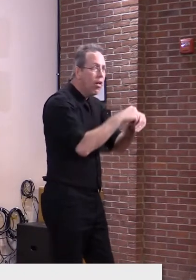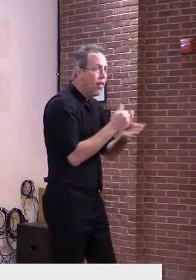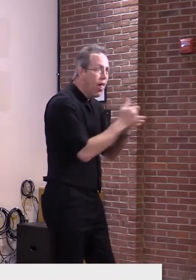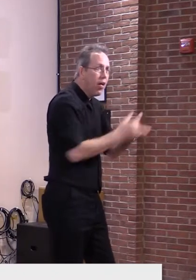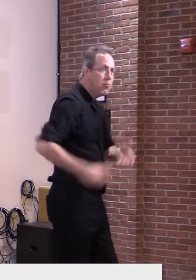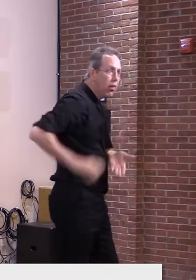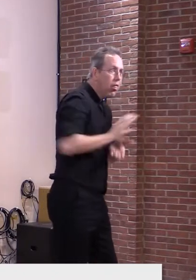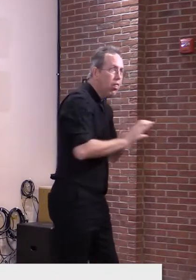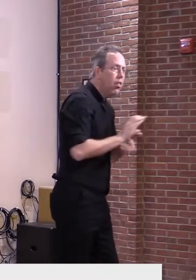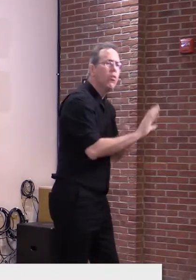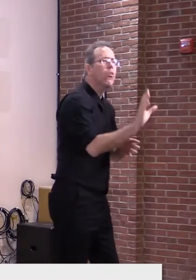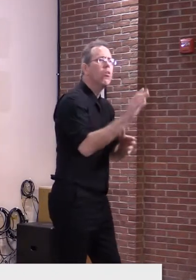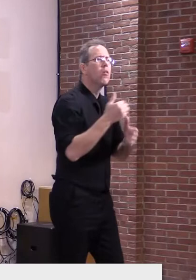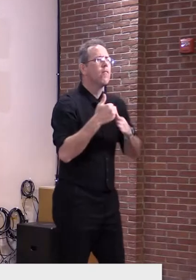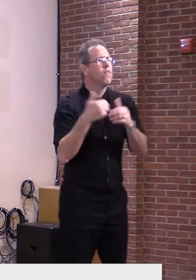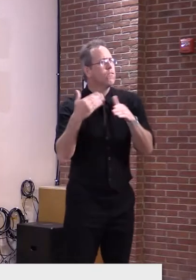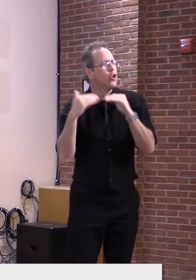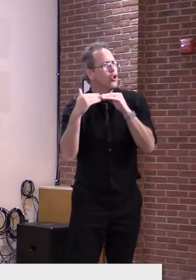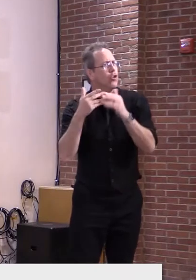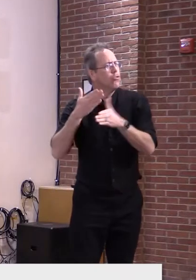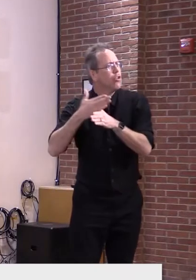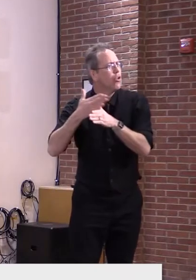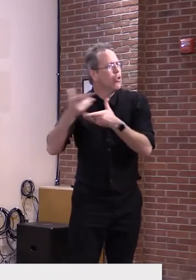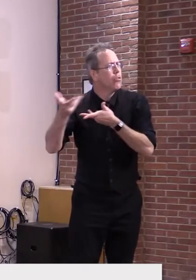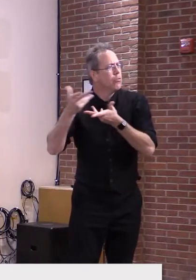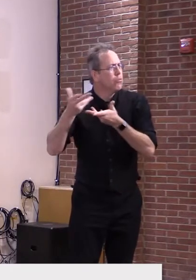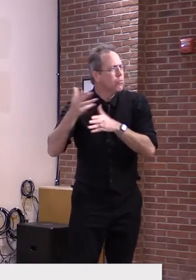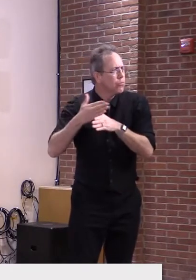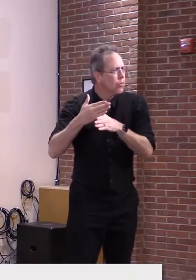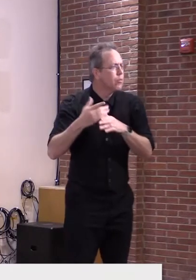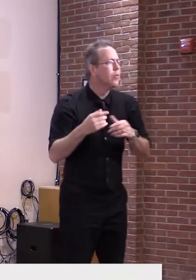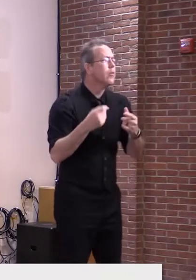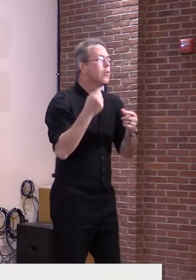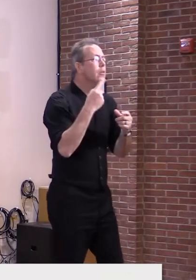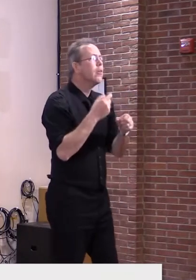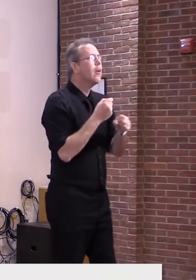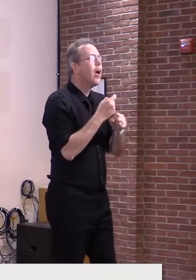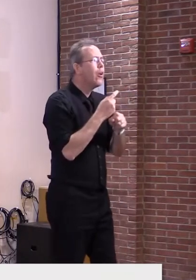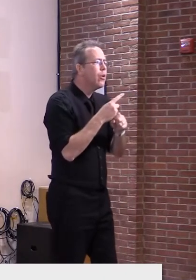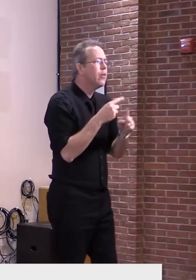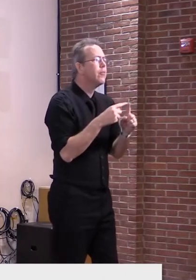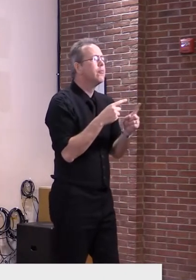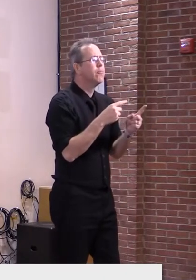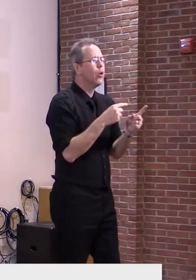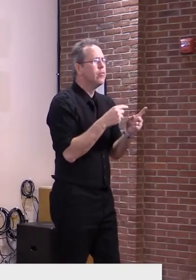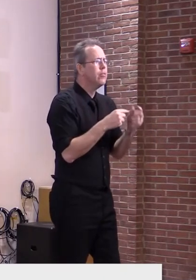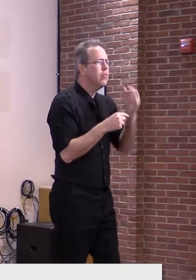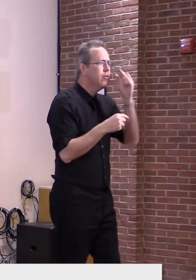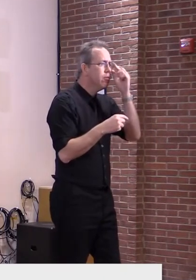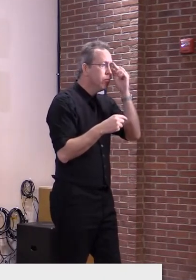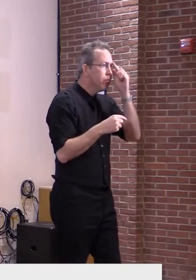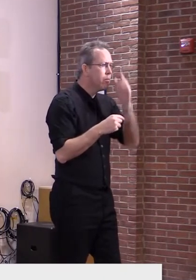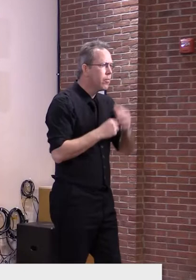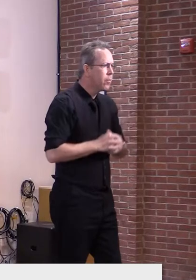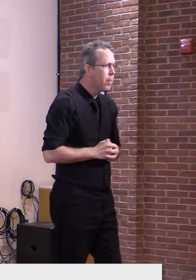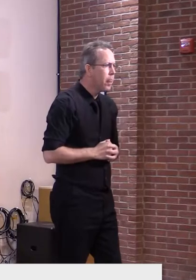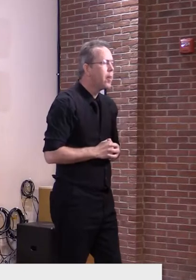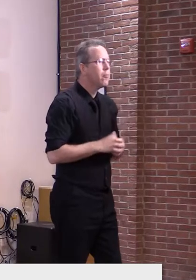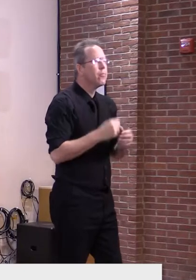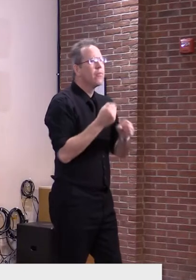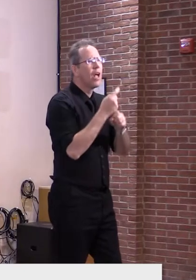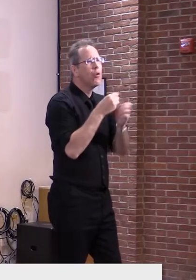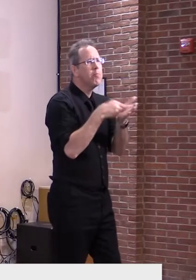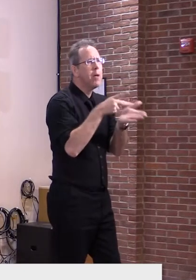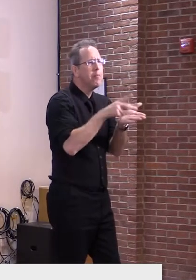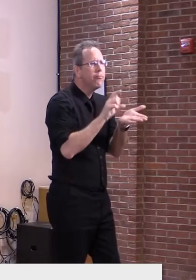the volatility out of the annual payment, the ADEC, which is the technical word for it. And let me give you the best example,